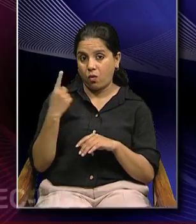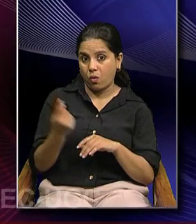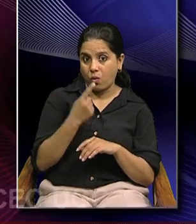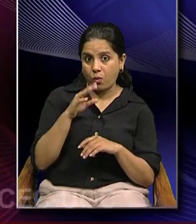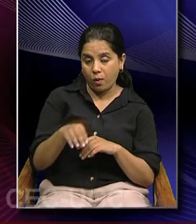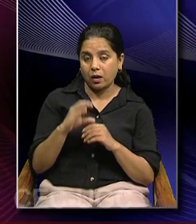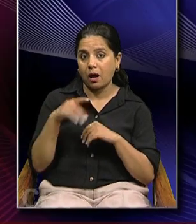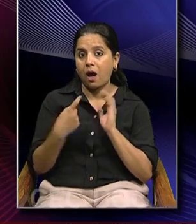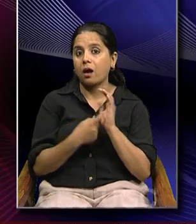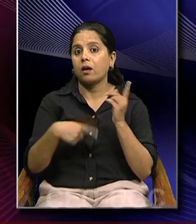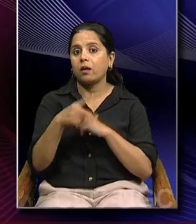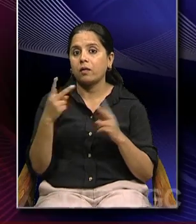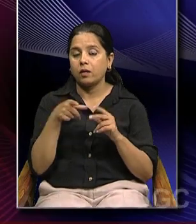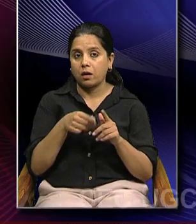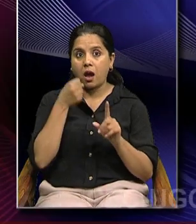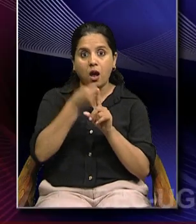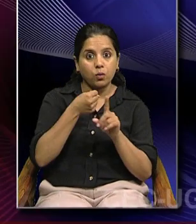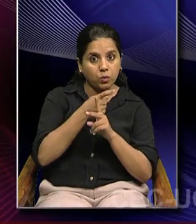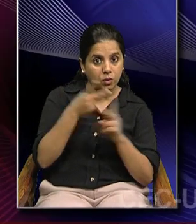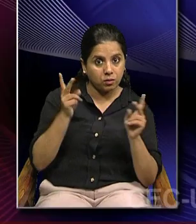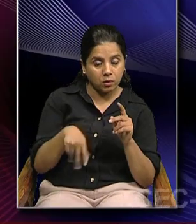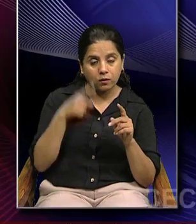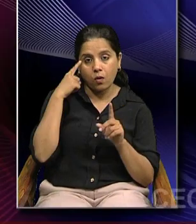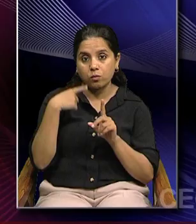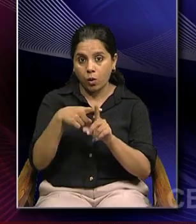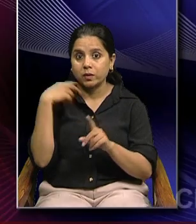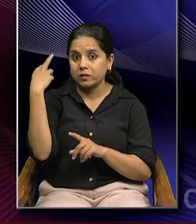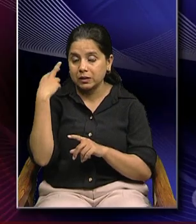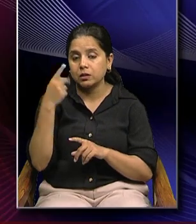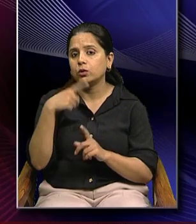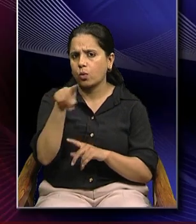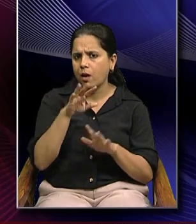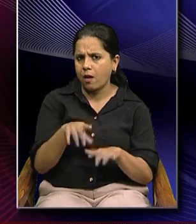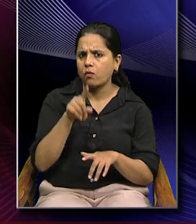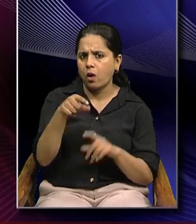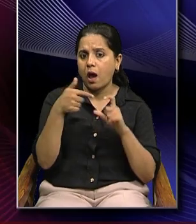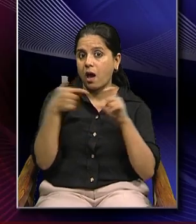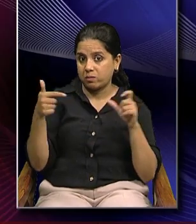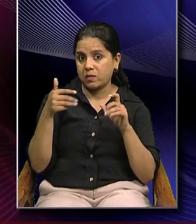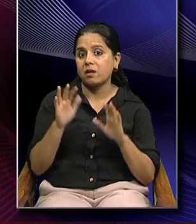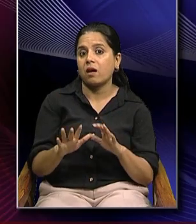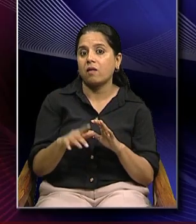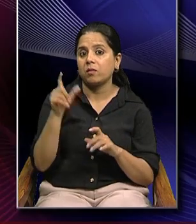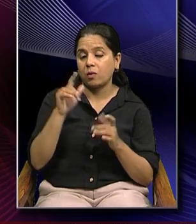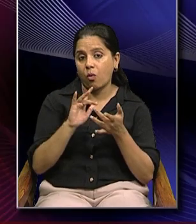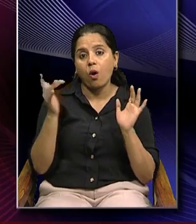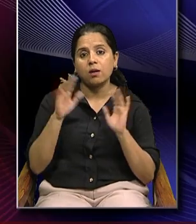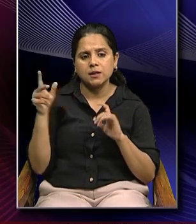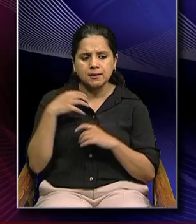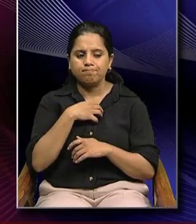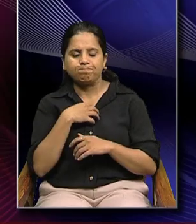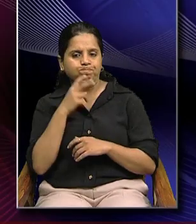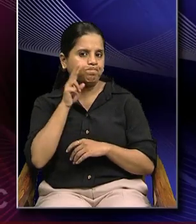of customers who become your advocates for positive reasons, you do have your enemies even online, who are